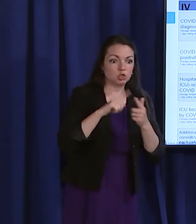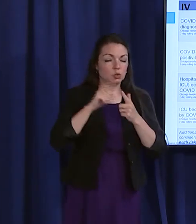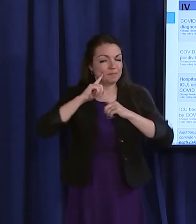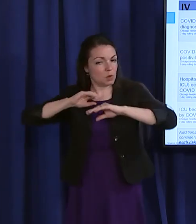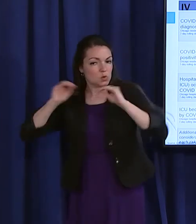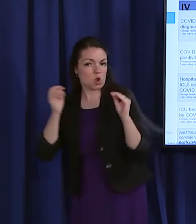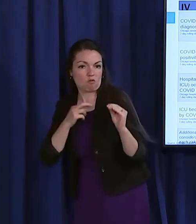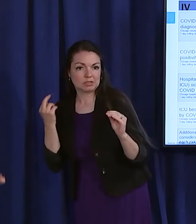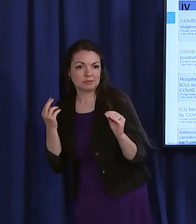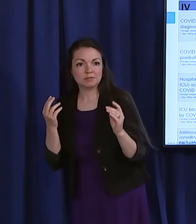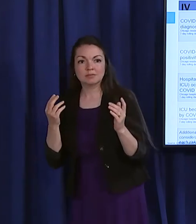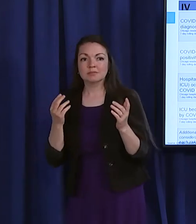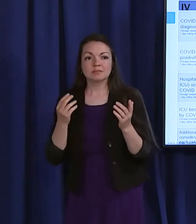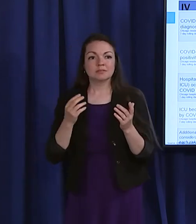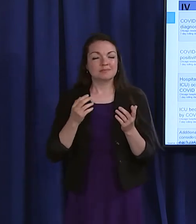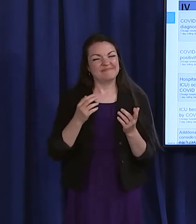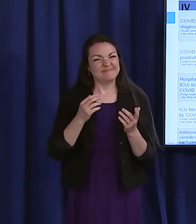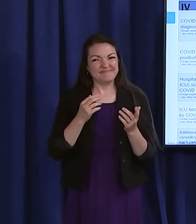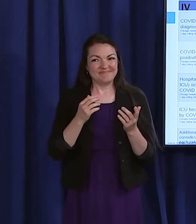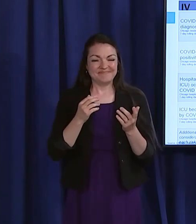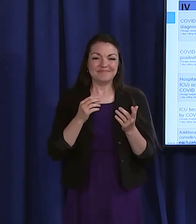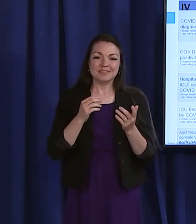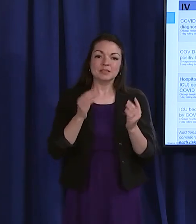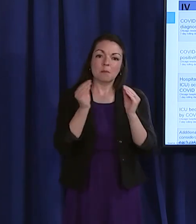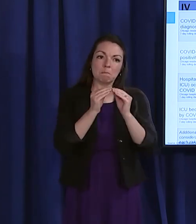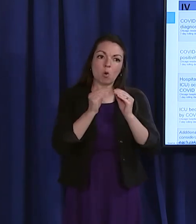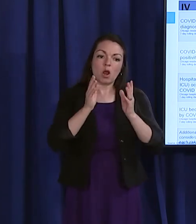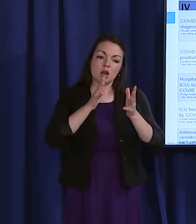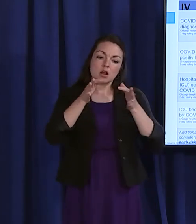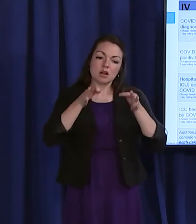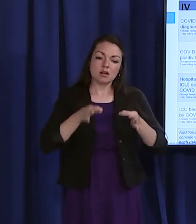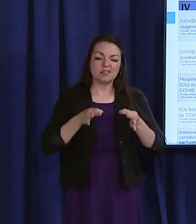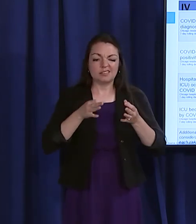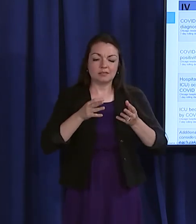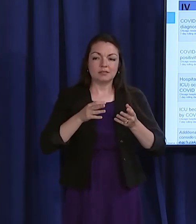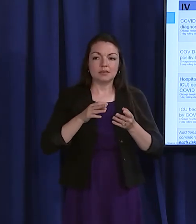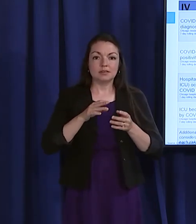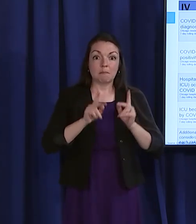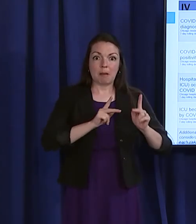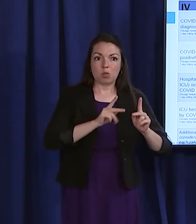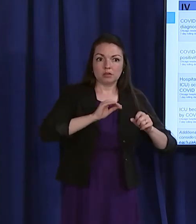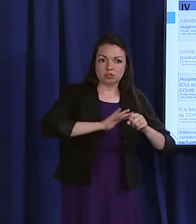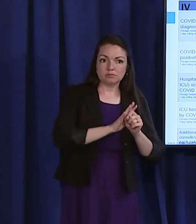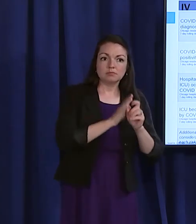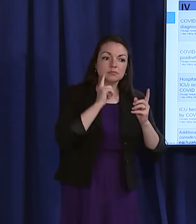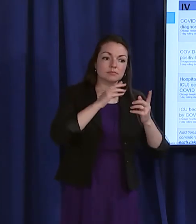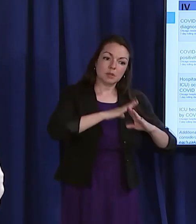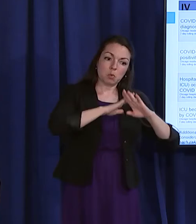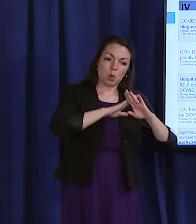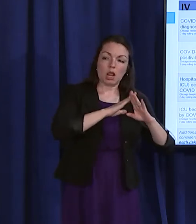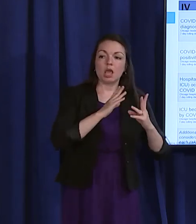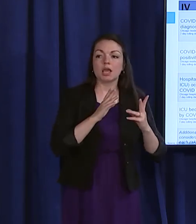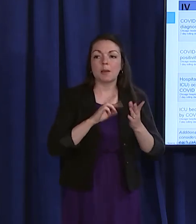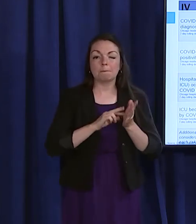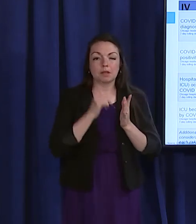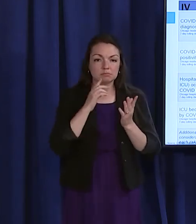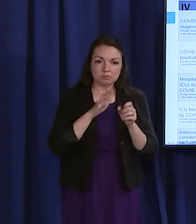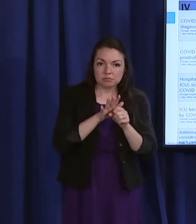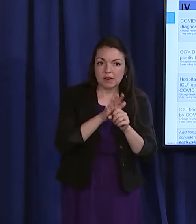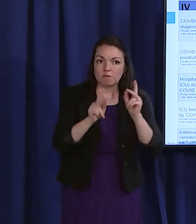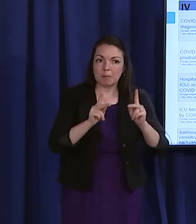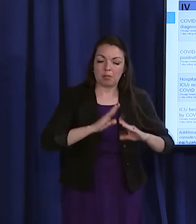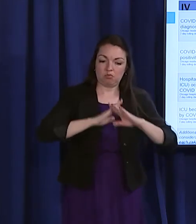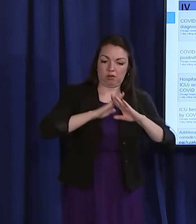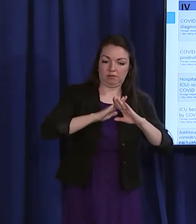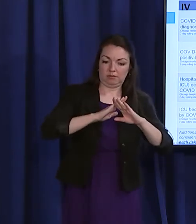nobody is at risk of COVID. The basic idea of herd immunity or population immunity is just that there are enough people protected against